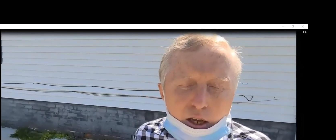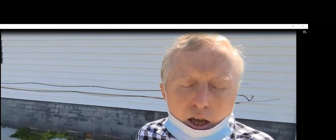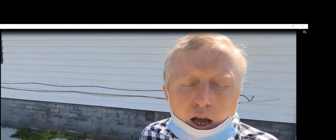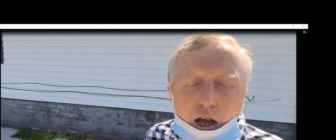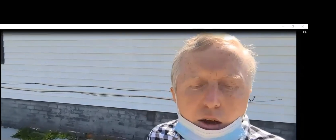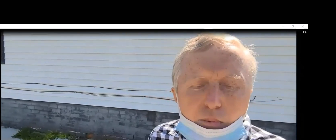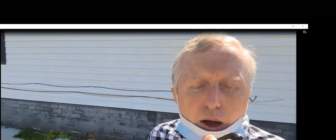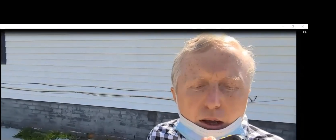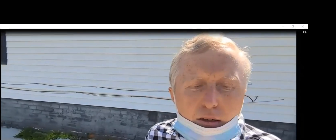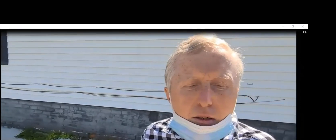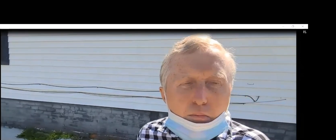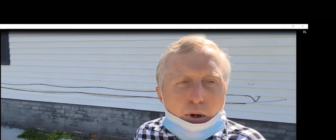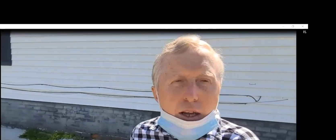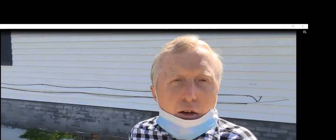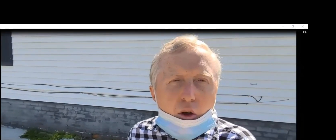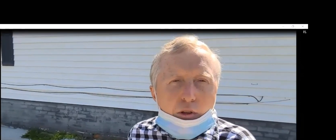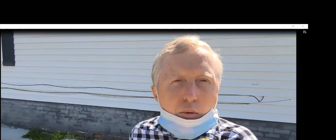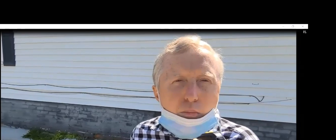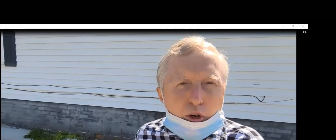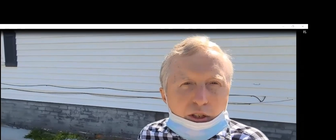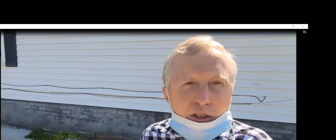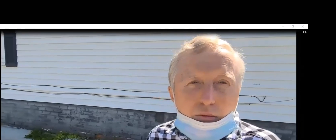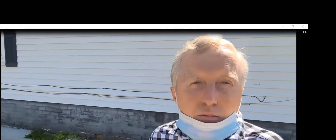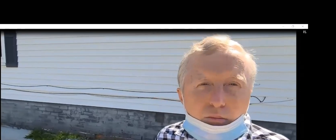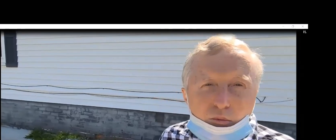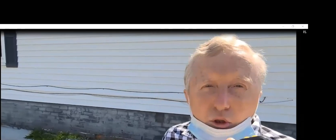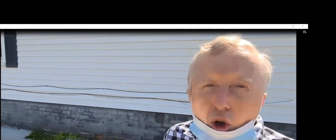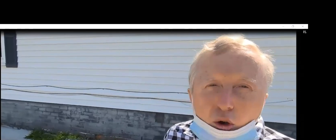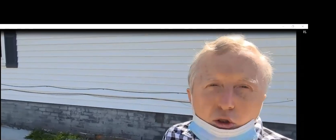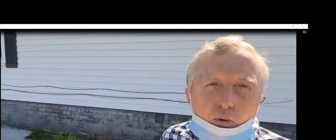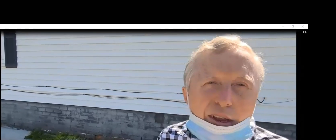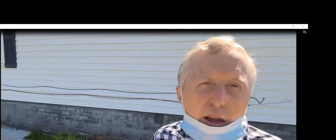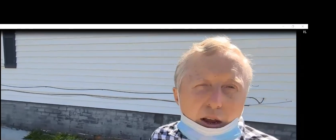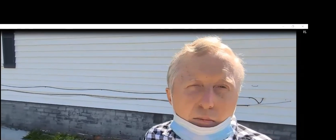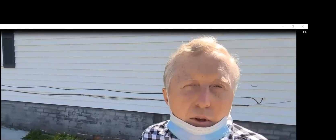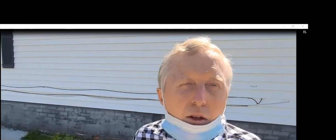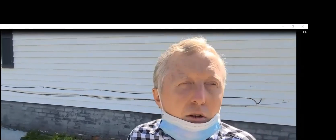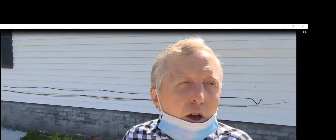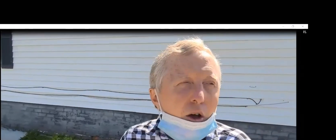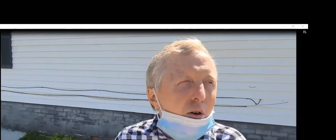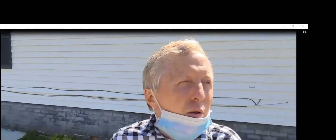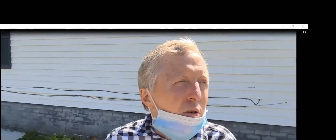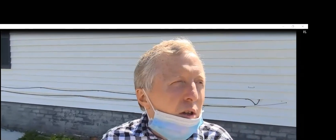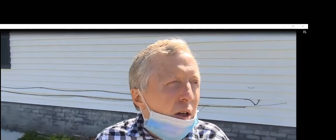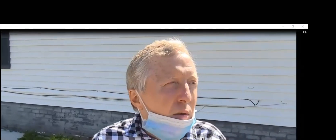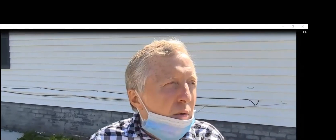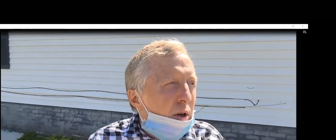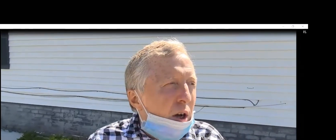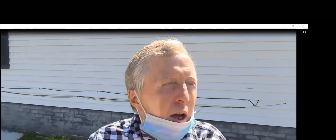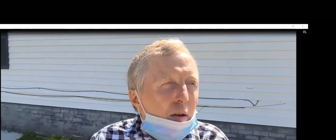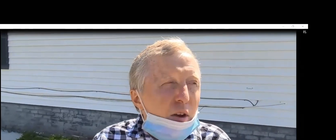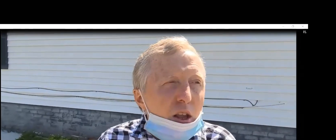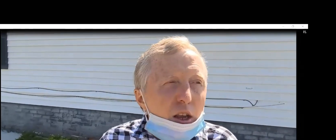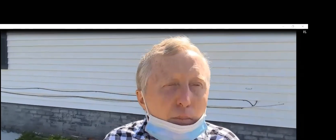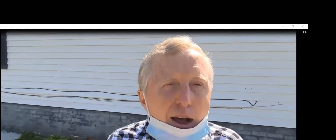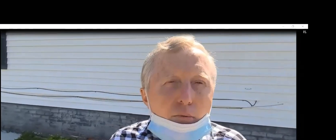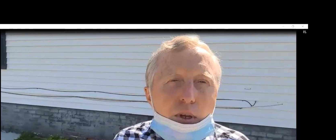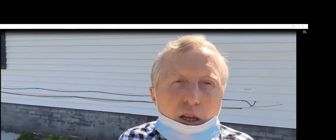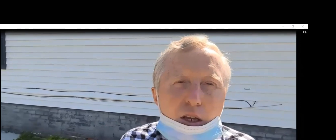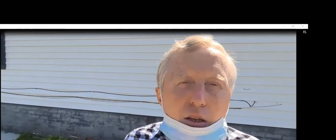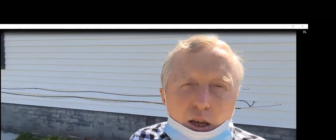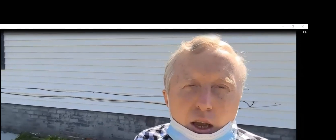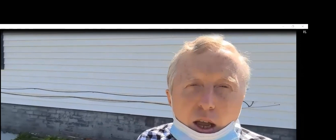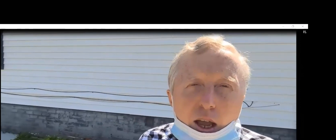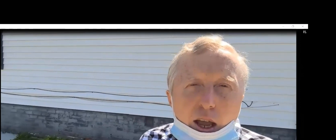emergencies, but my in-home support team knows who I am, knows everything